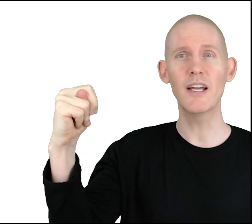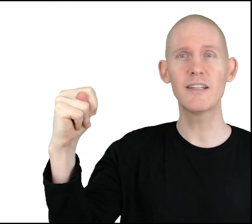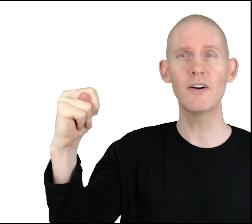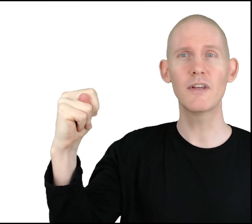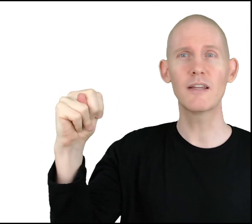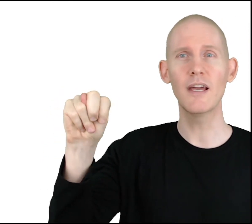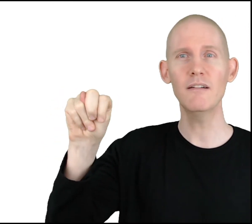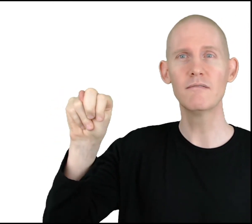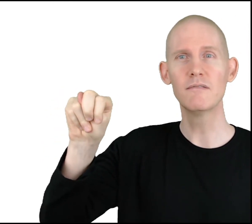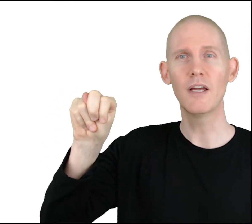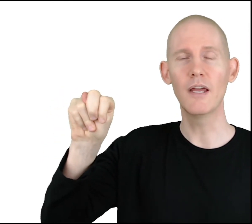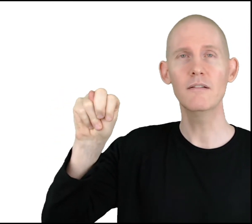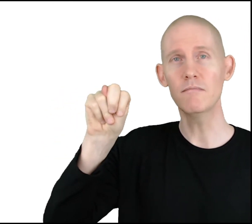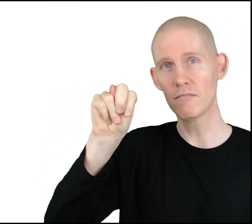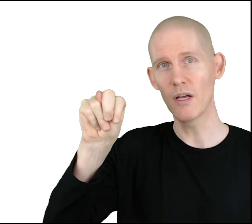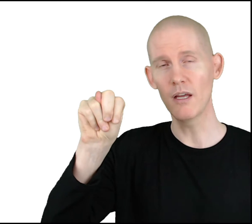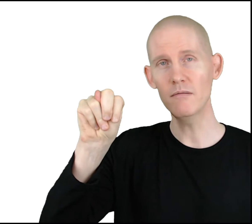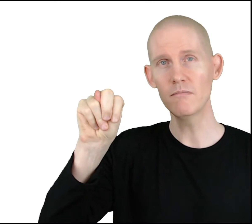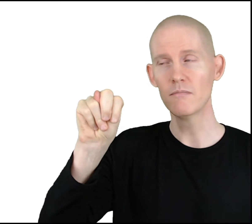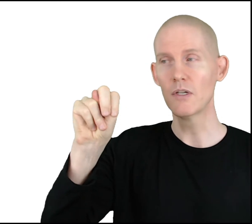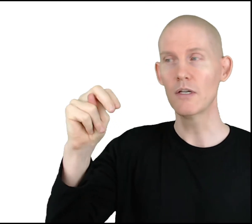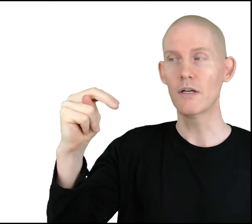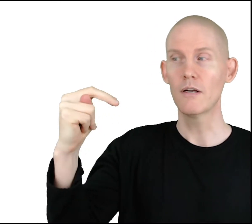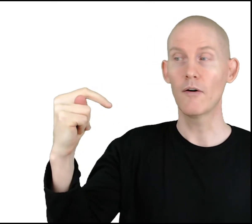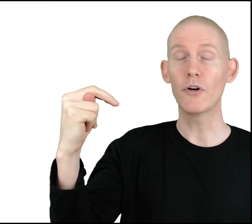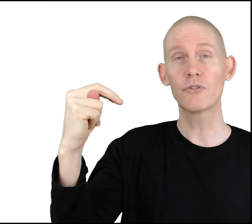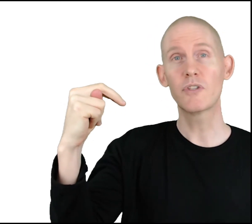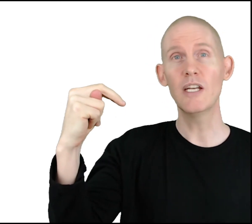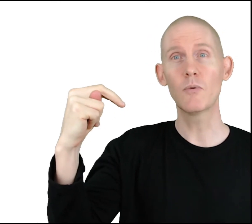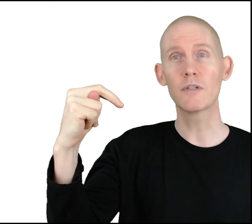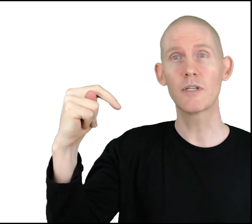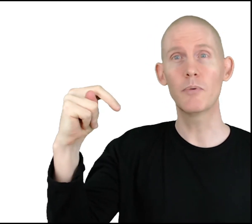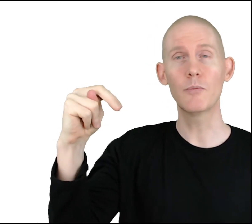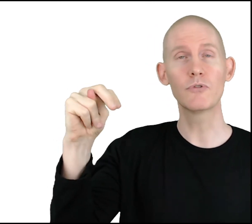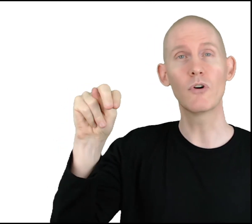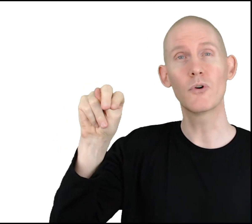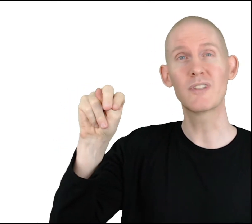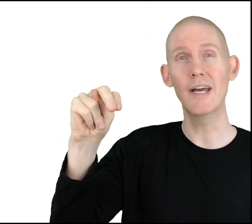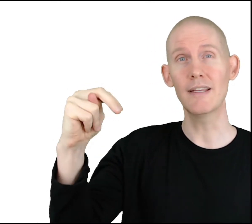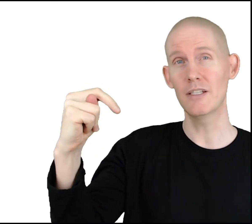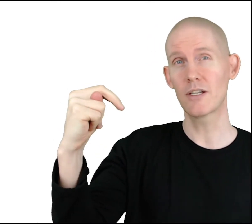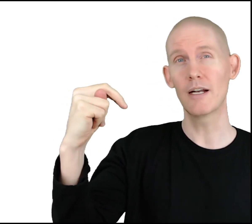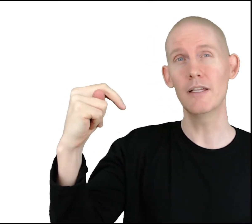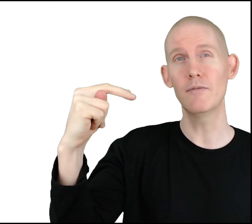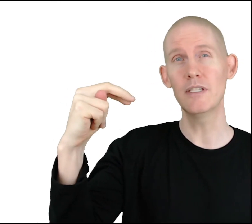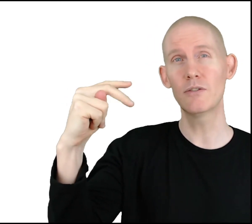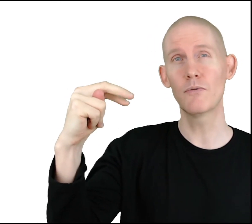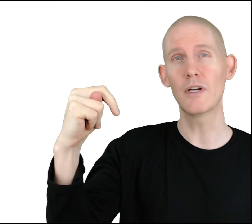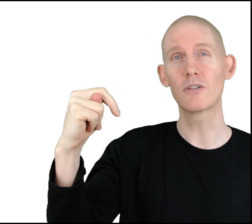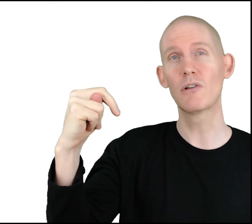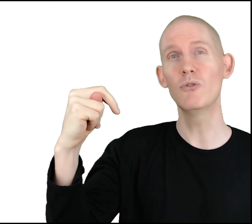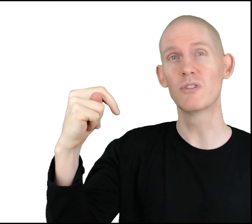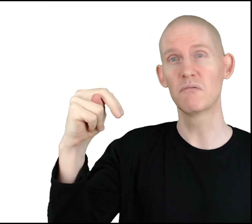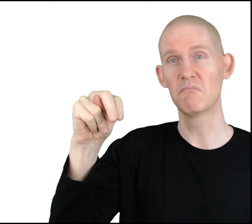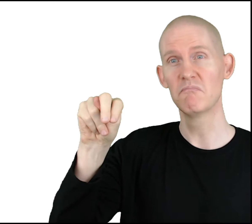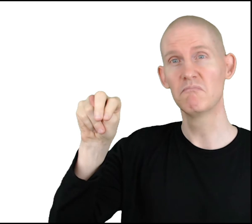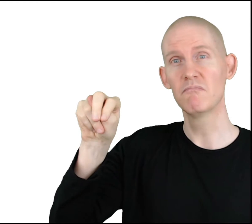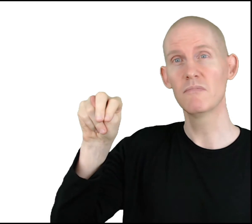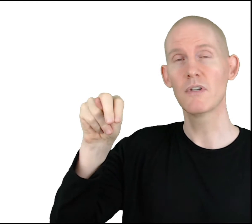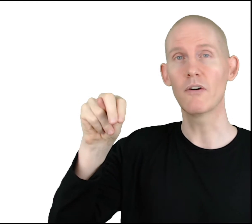down like that, N, N. I've also seen it where some people don't go tight, they just kind of leave these 2 fingers loose, all right?